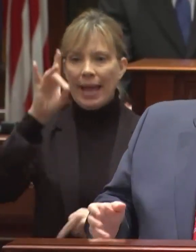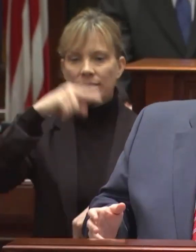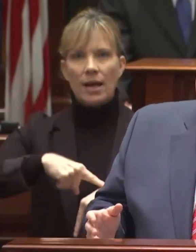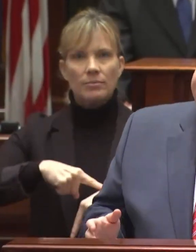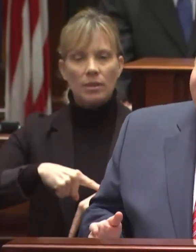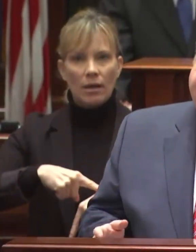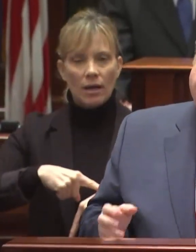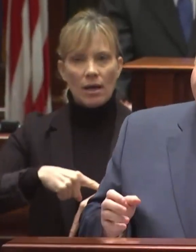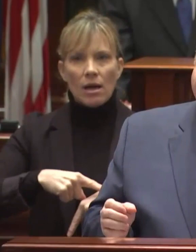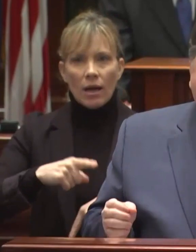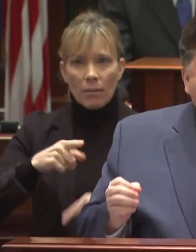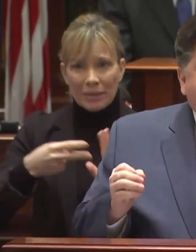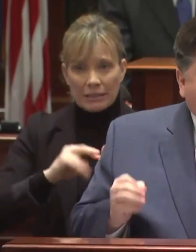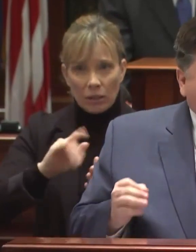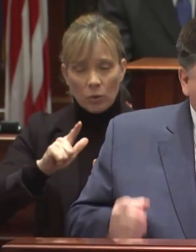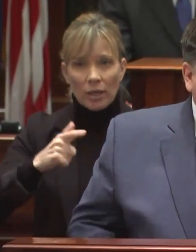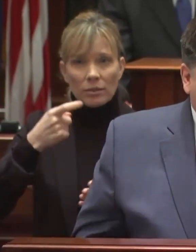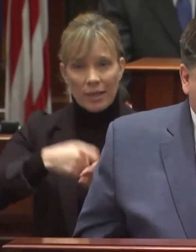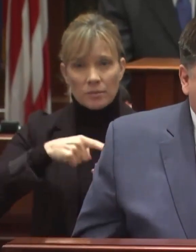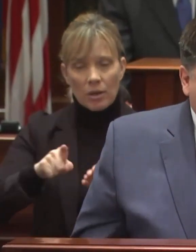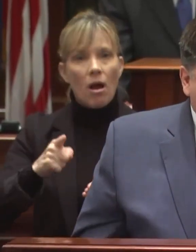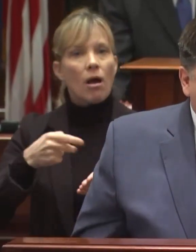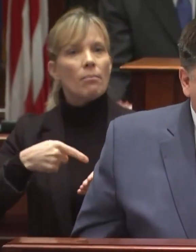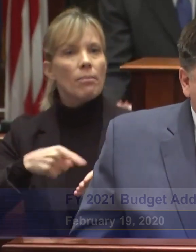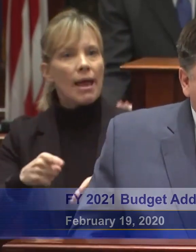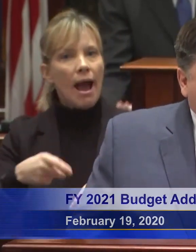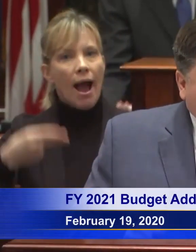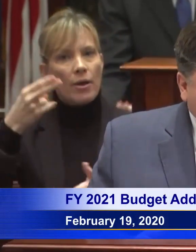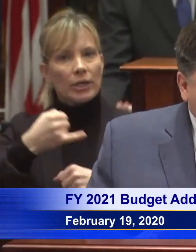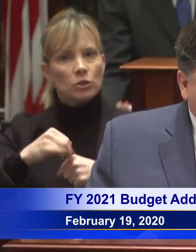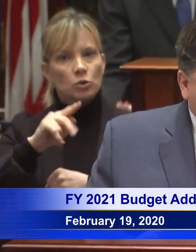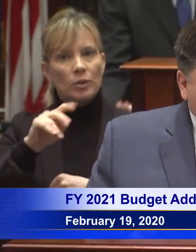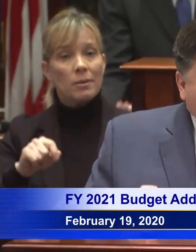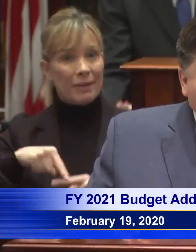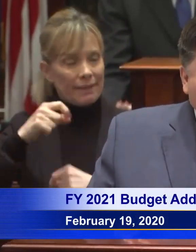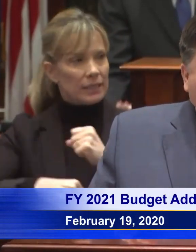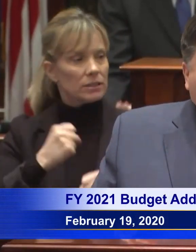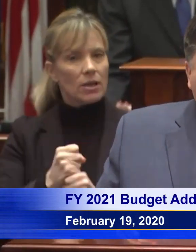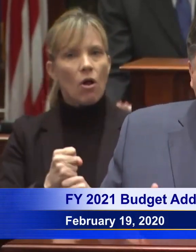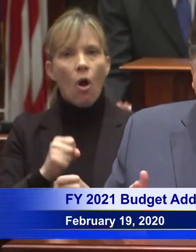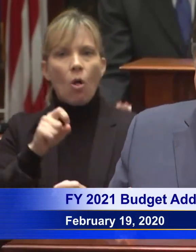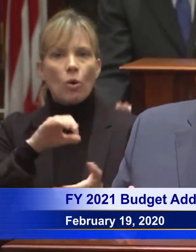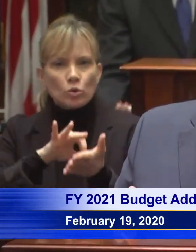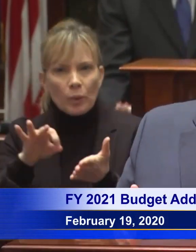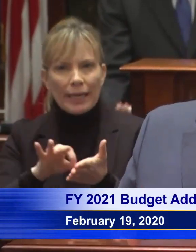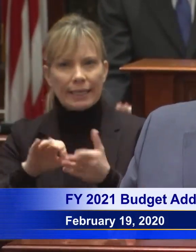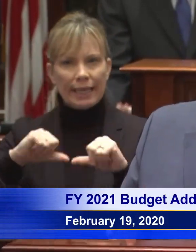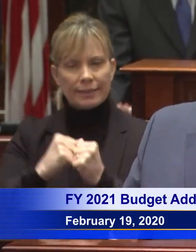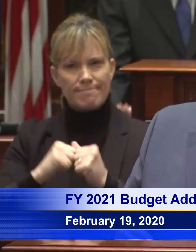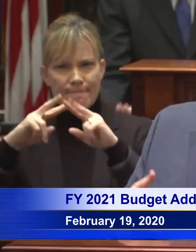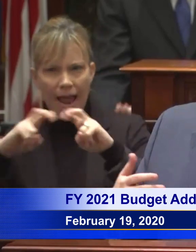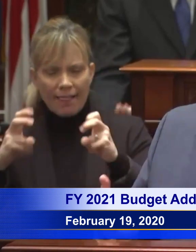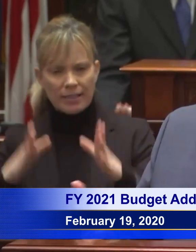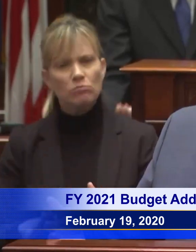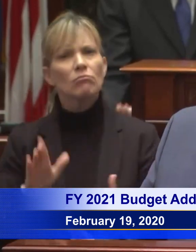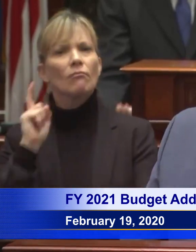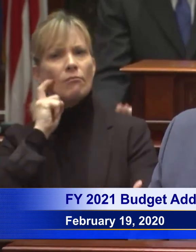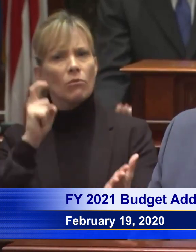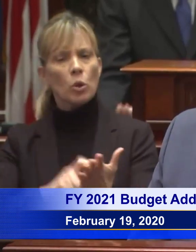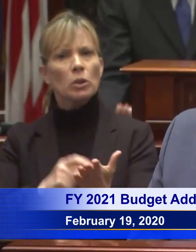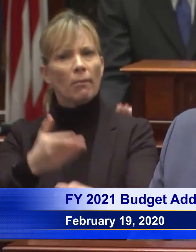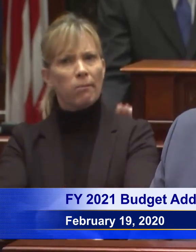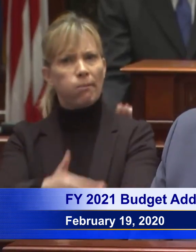means Illinois taxpayers were paying higher interest rates. But this year, rating agencies and analysts have noted a